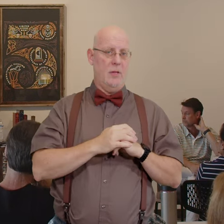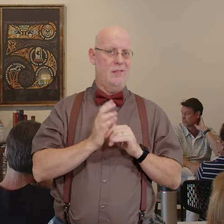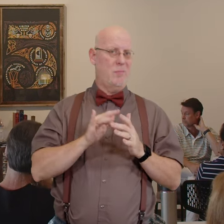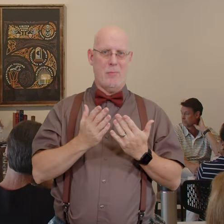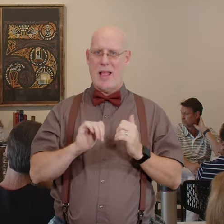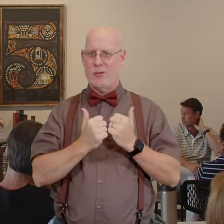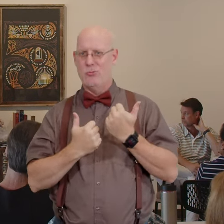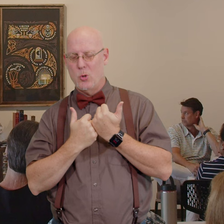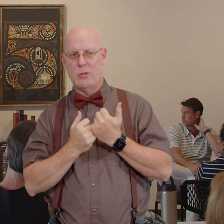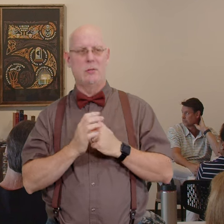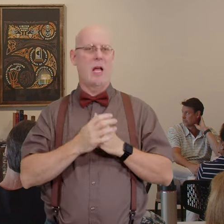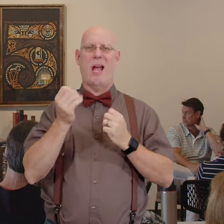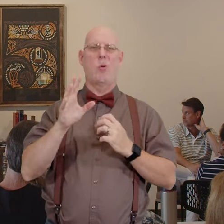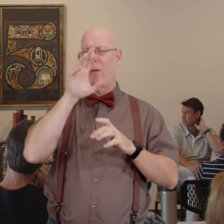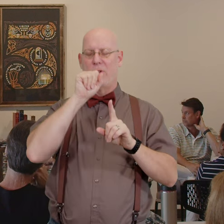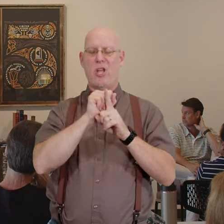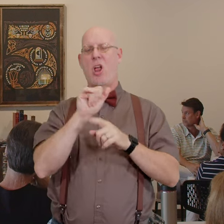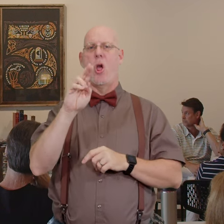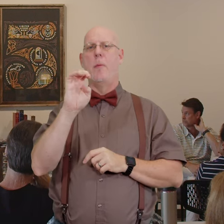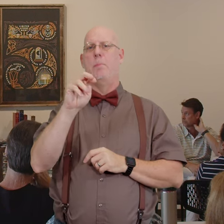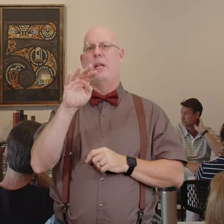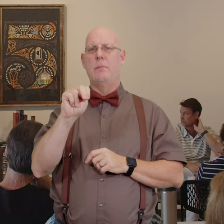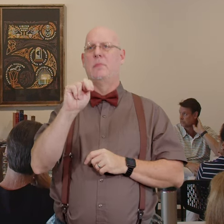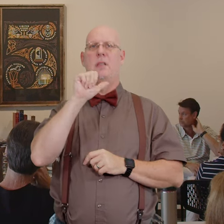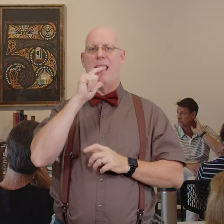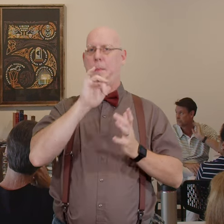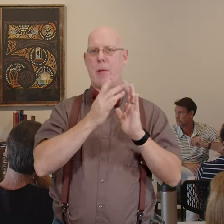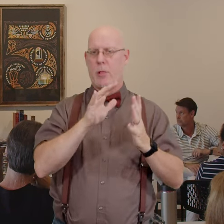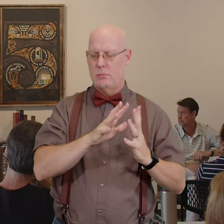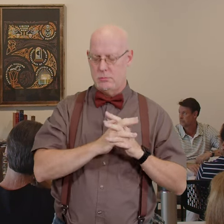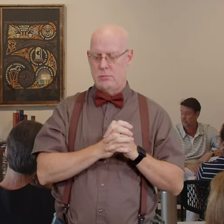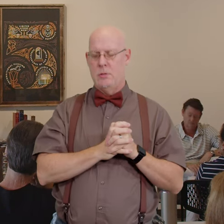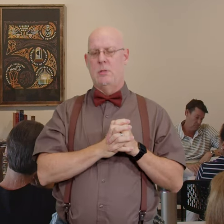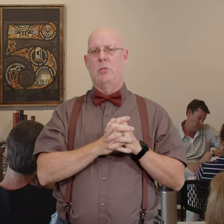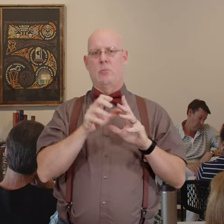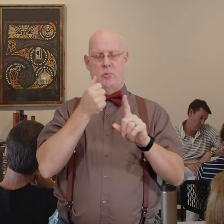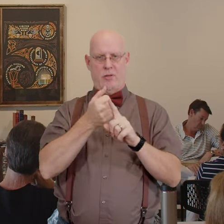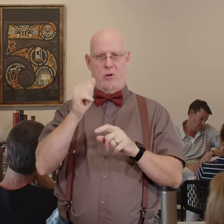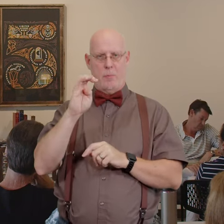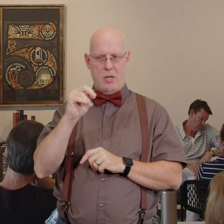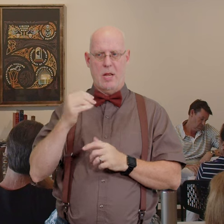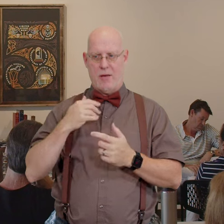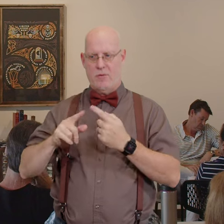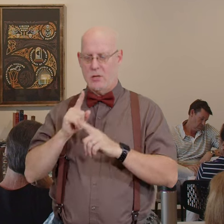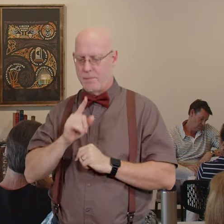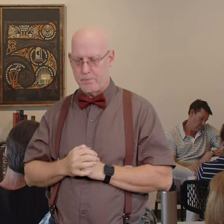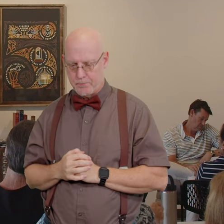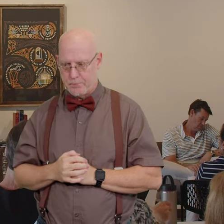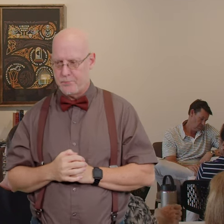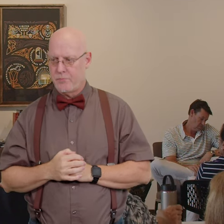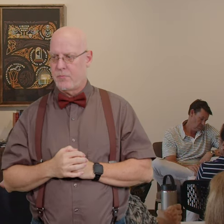this from biblically? So they don't want to pretend like Arminians are not biblical. Okay, some of you are Arminian, or you have friends who are